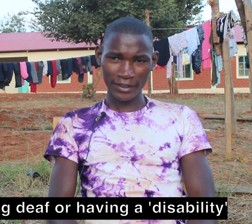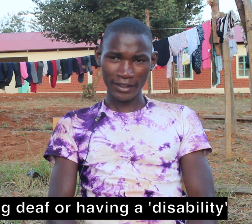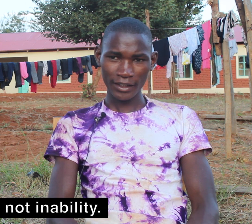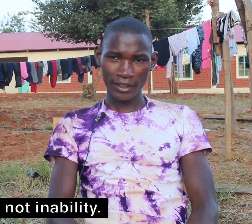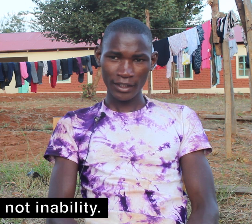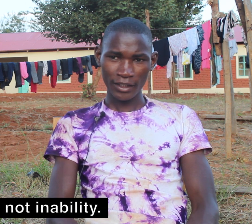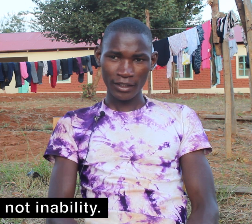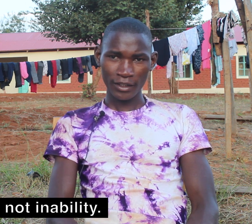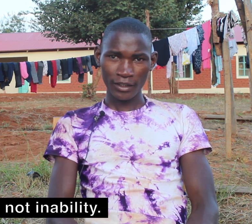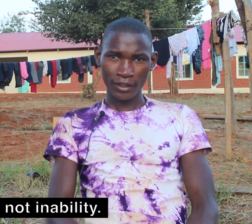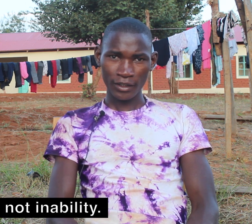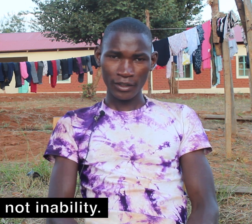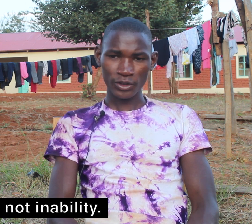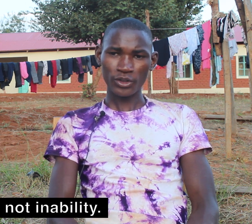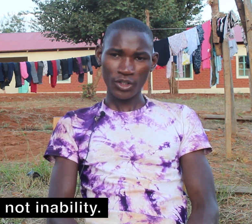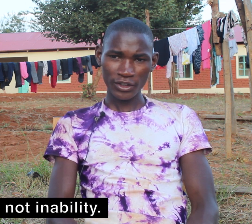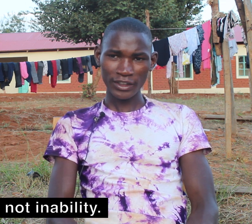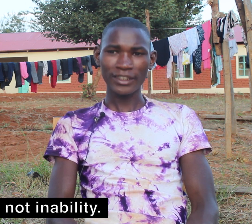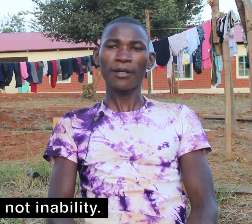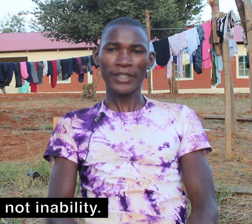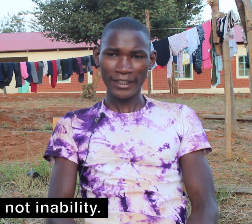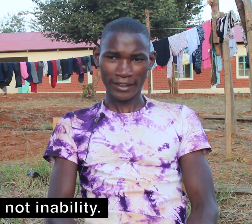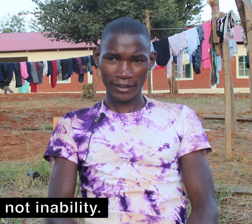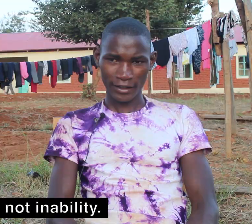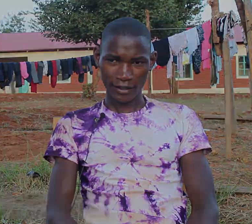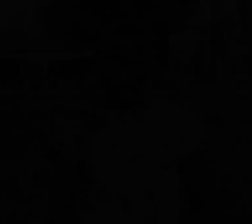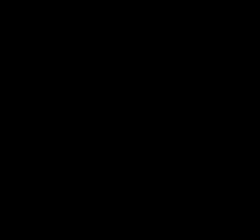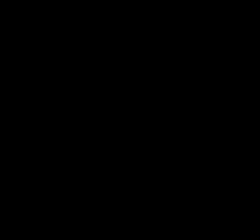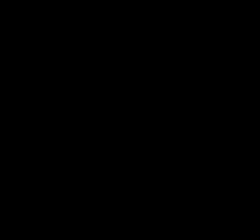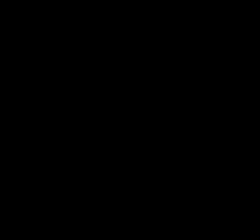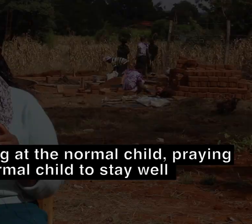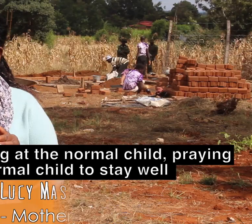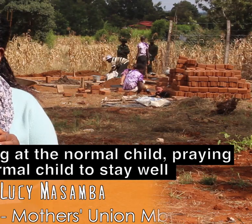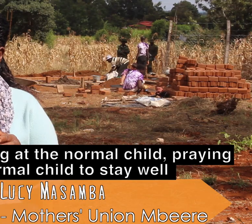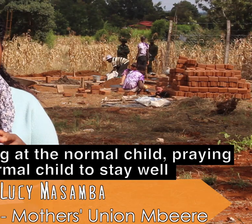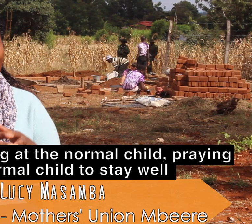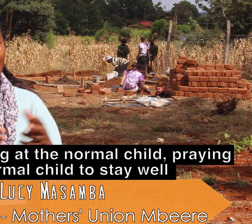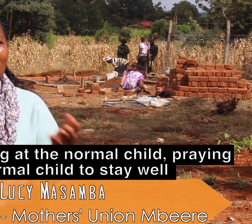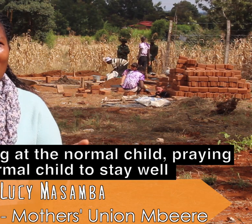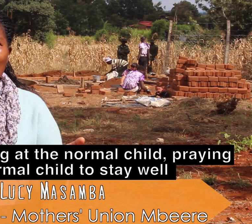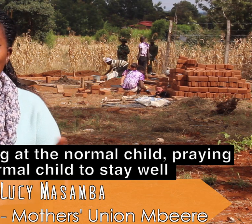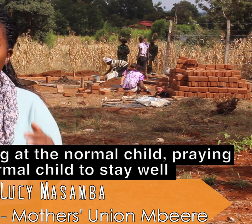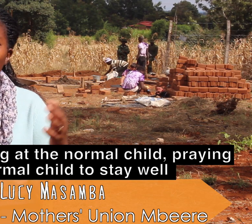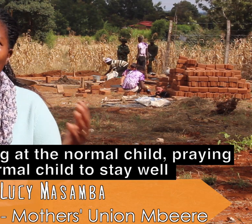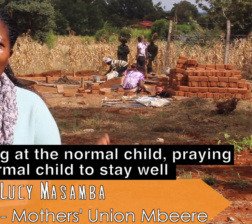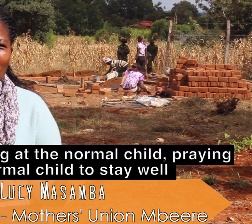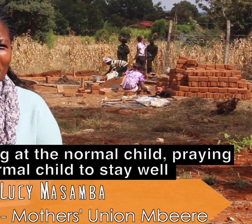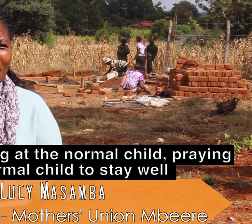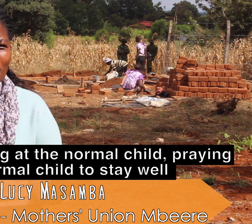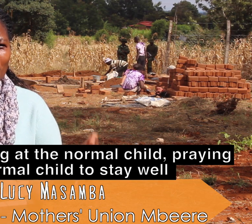disability is not inability. We've been looking at the normal child, praying for the normal child to